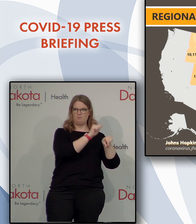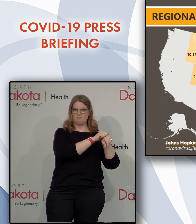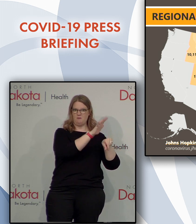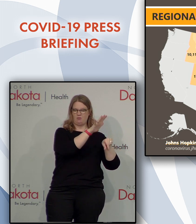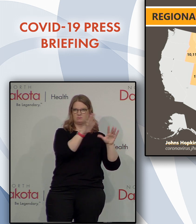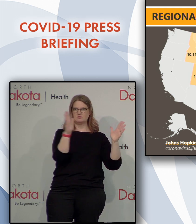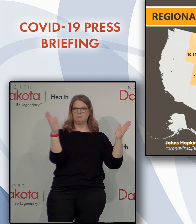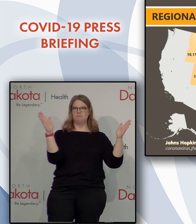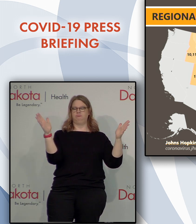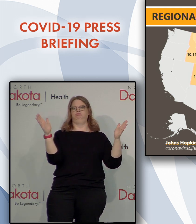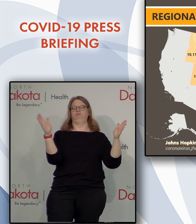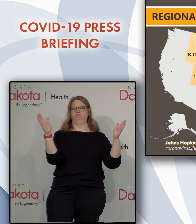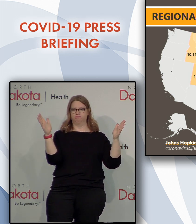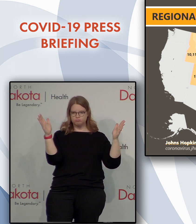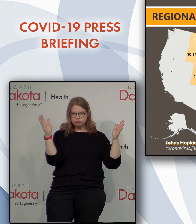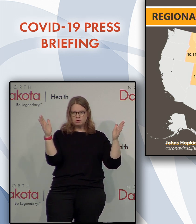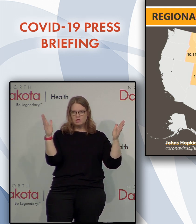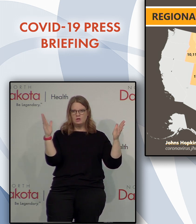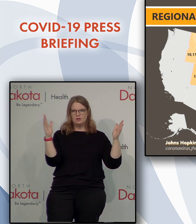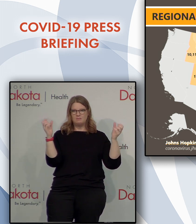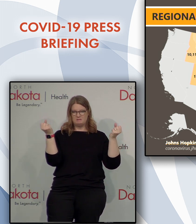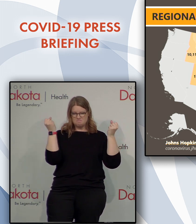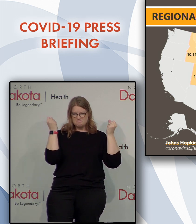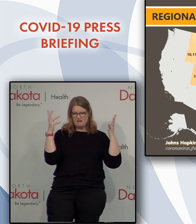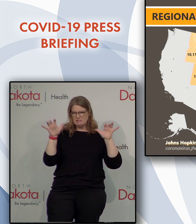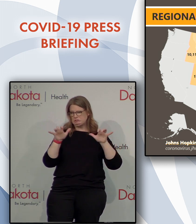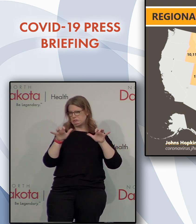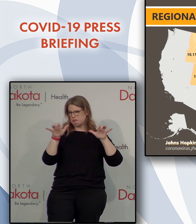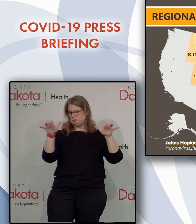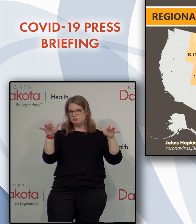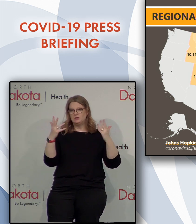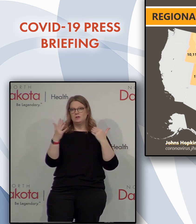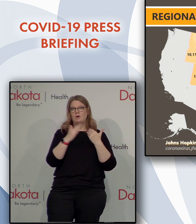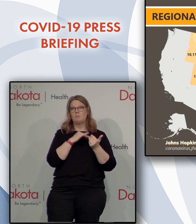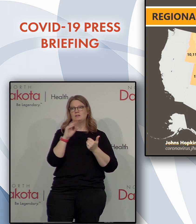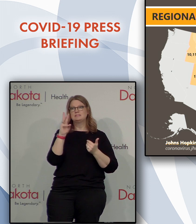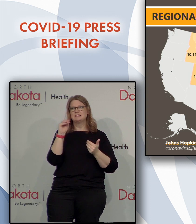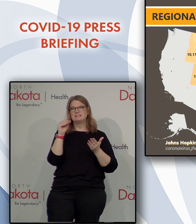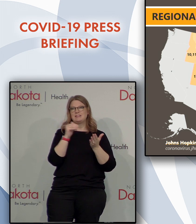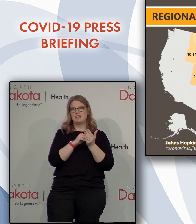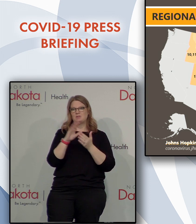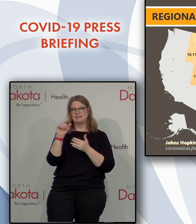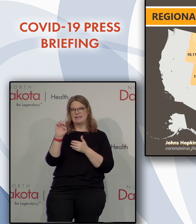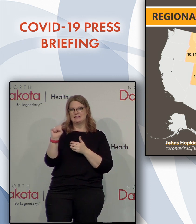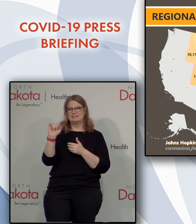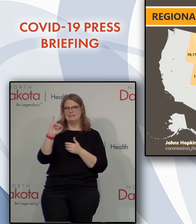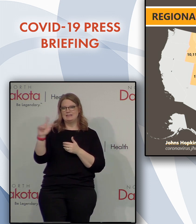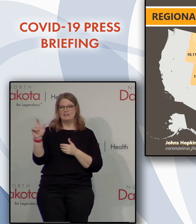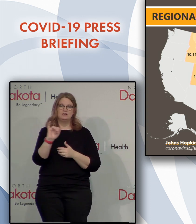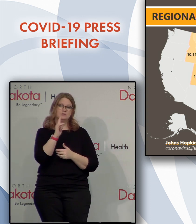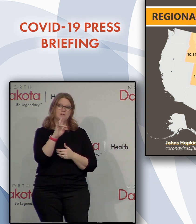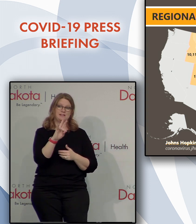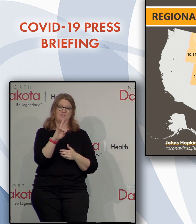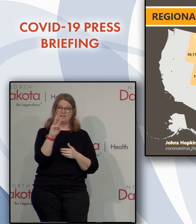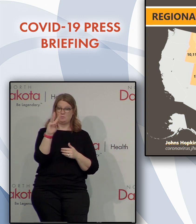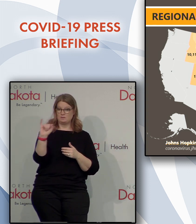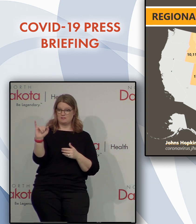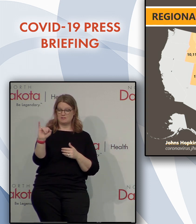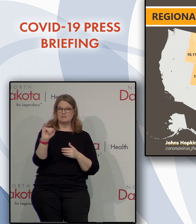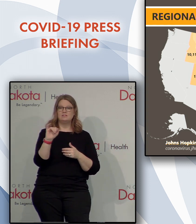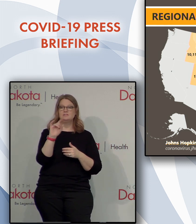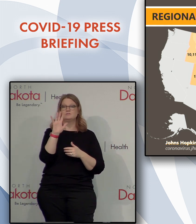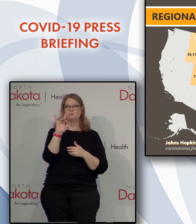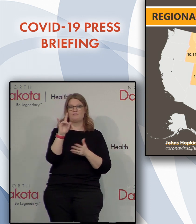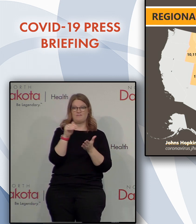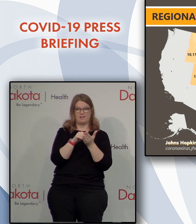prevalence of cases across this area, close to 60,000 cases in Illinois, 27,000 in Wisconsin,